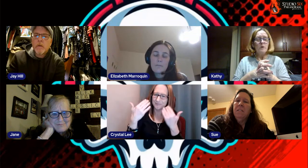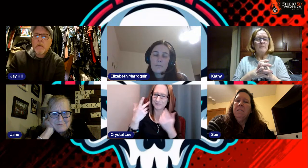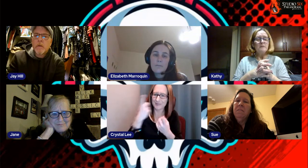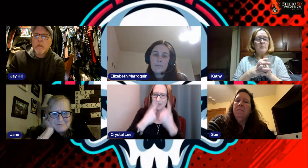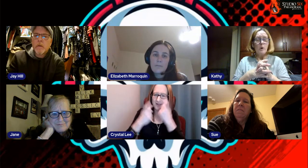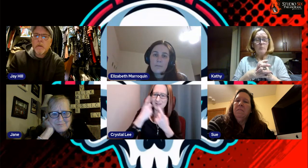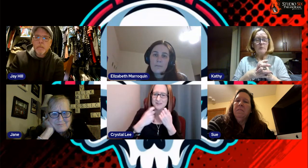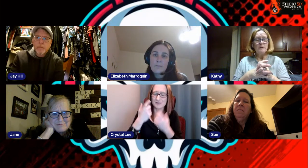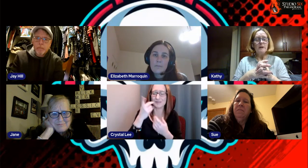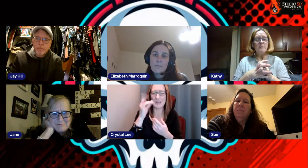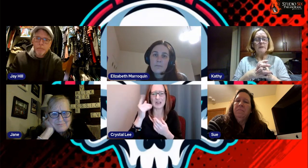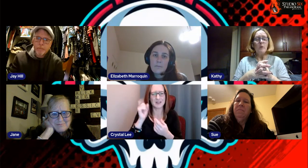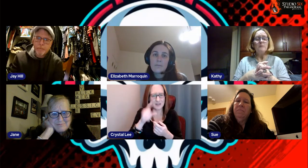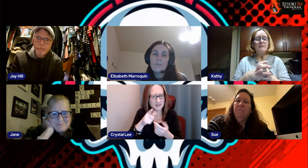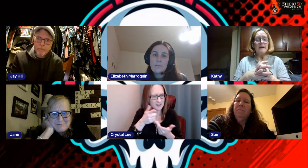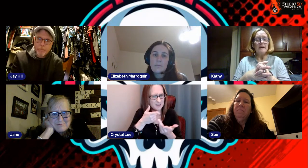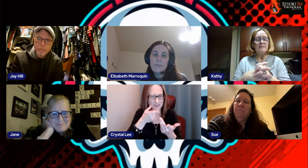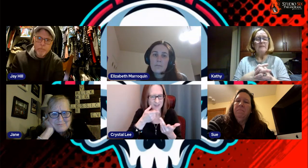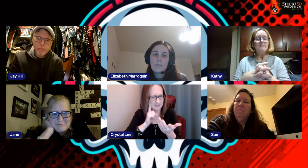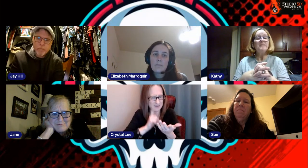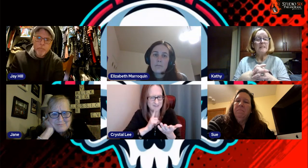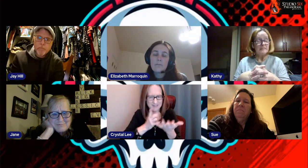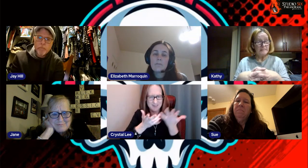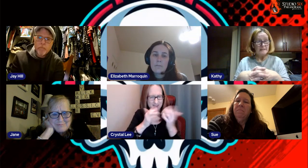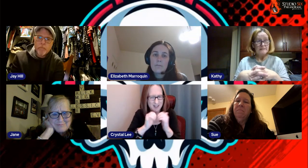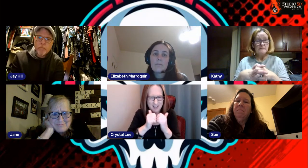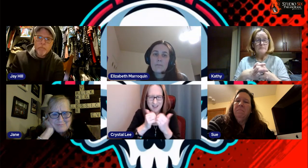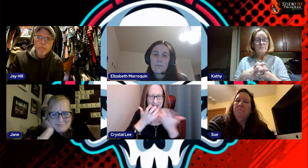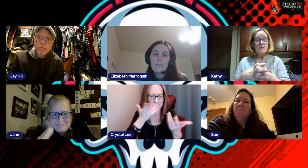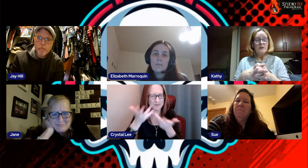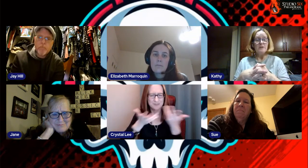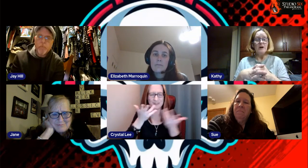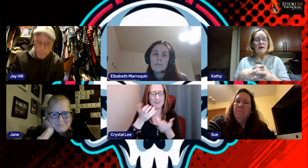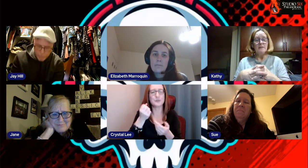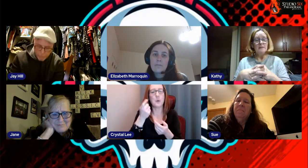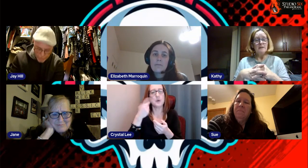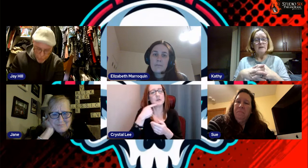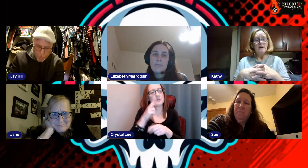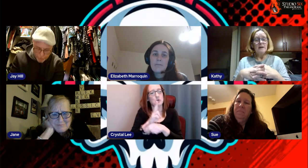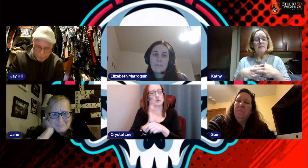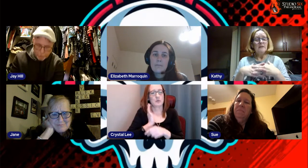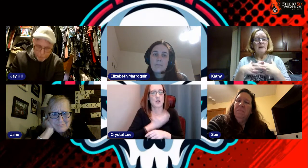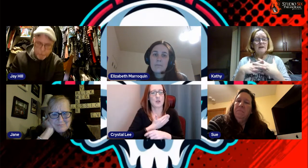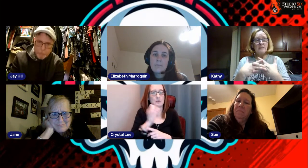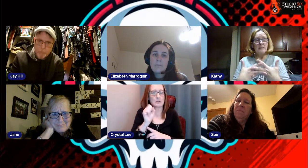but it's more. You have to be open. You got to be open to feel these things, and not.